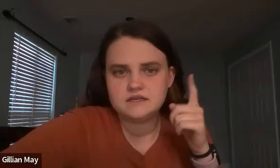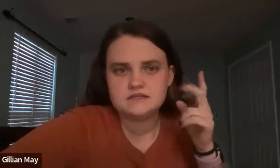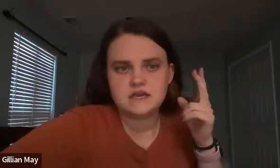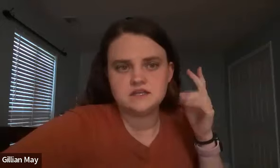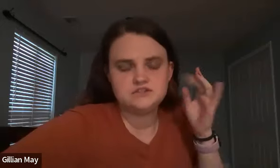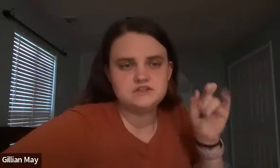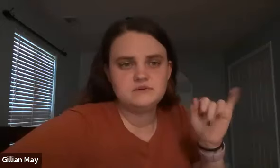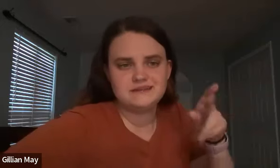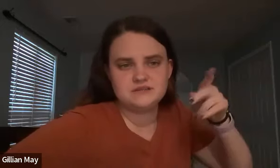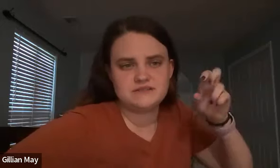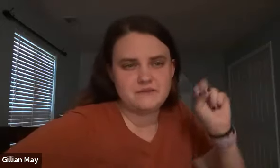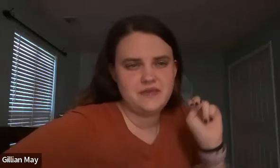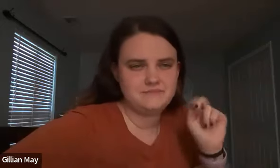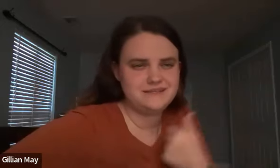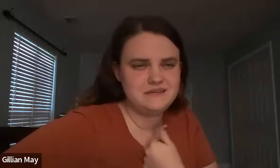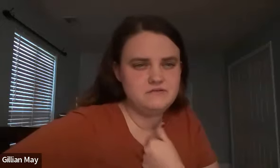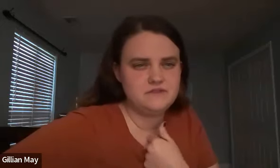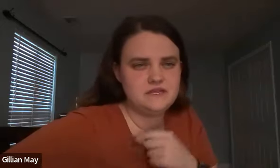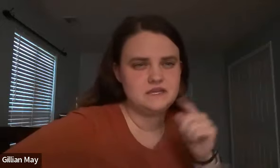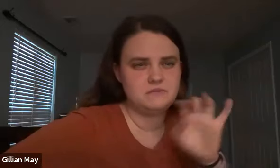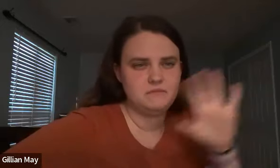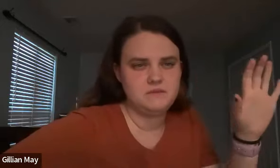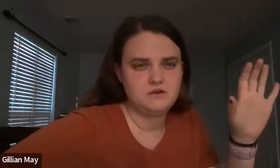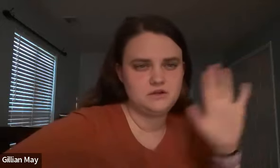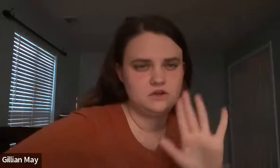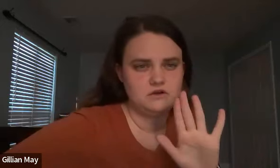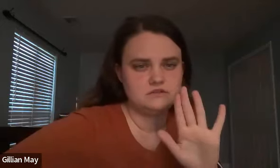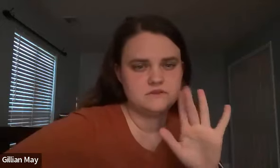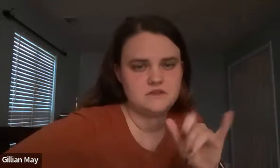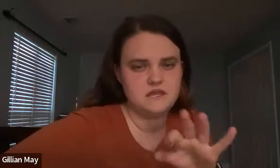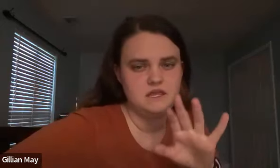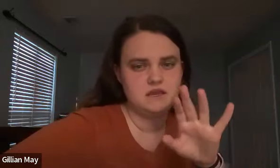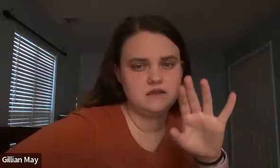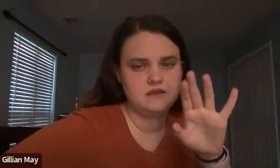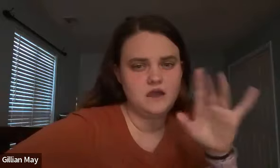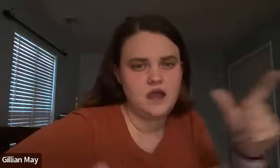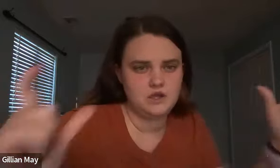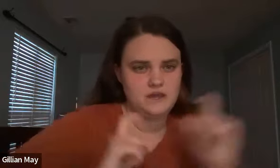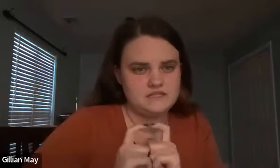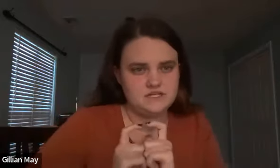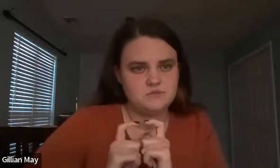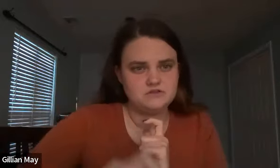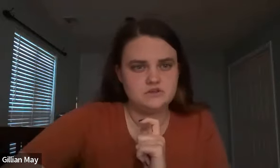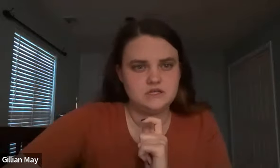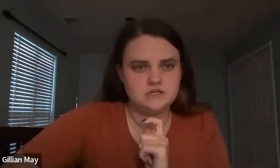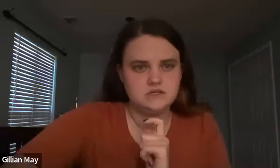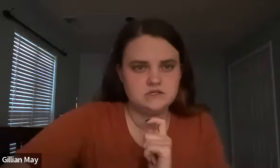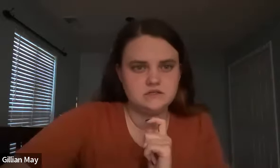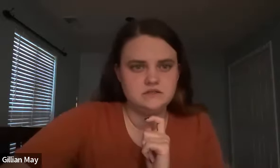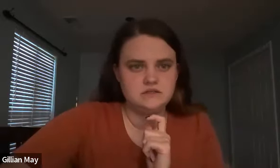Because usually the way I do it is if I pin myself, then it make me big on y'all's, but then I go back to my smaller screen because